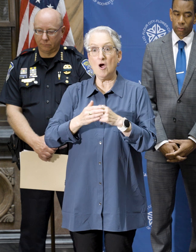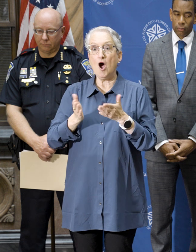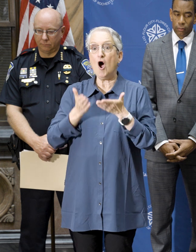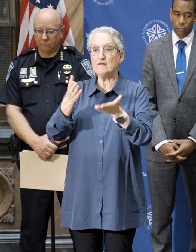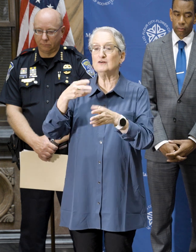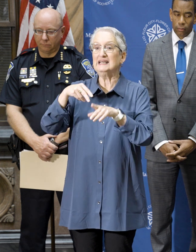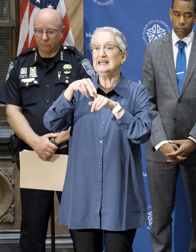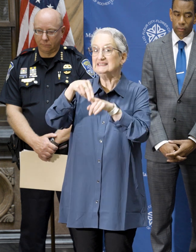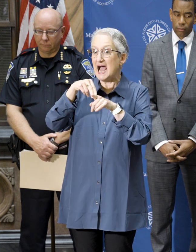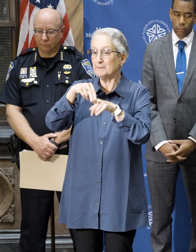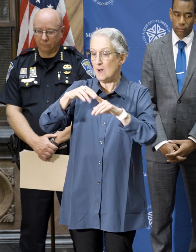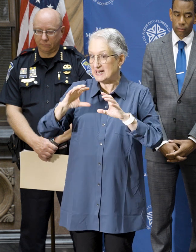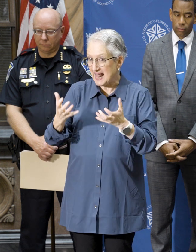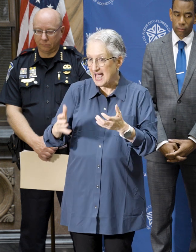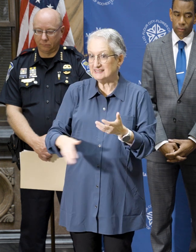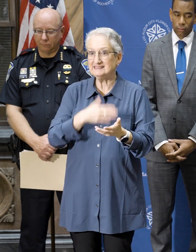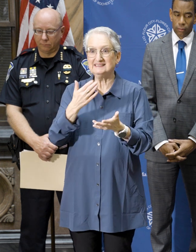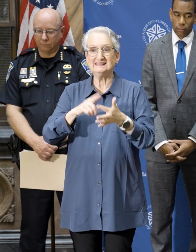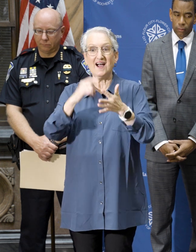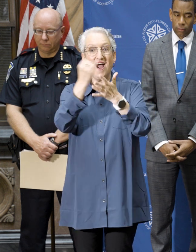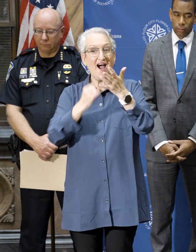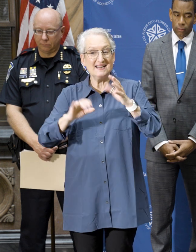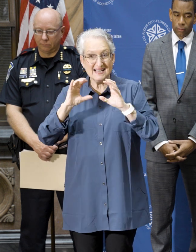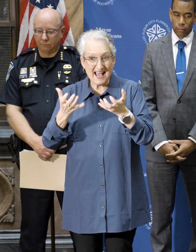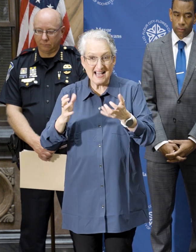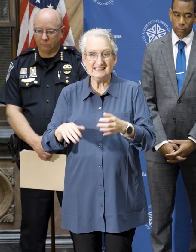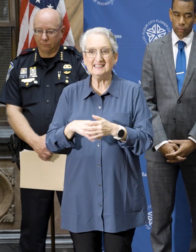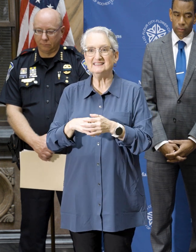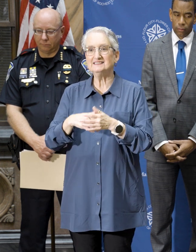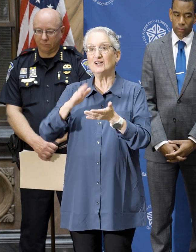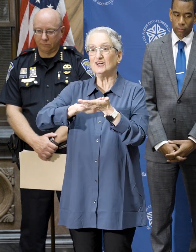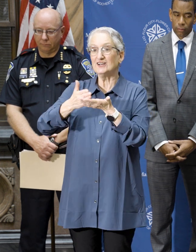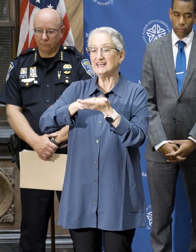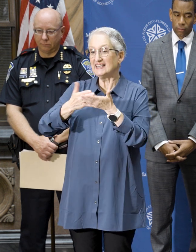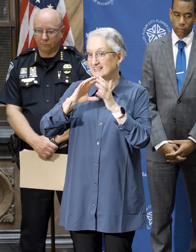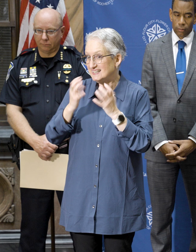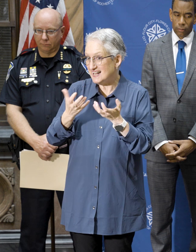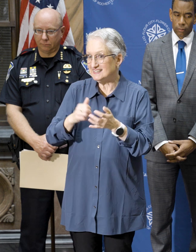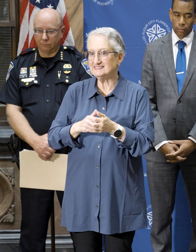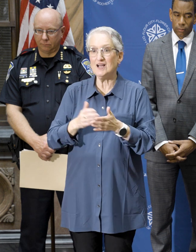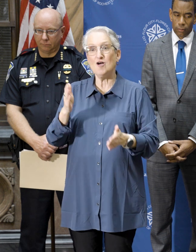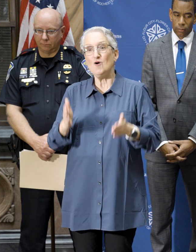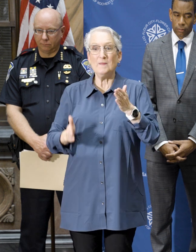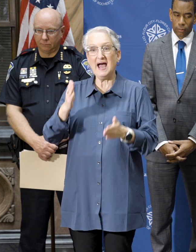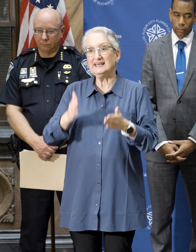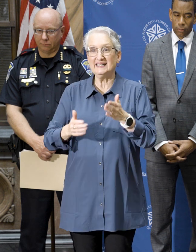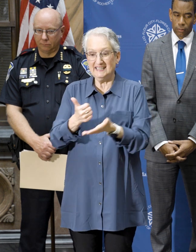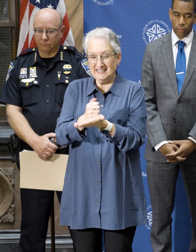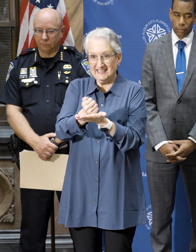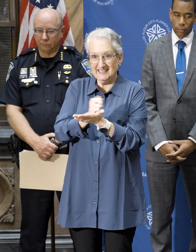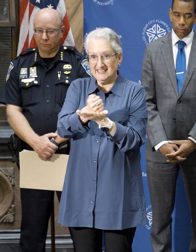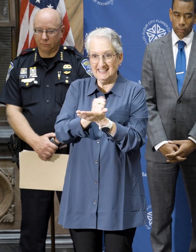have art classes and cooking classes. We have robotics teams and dance teams. And just this week, City